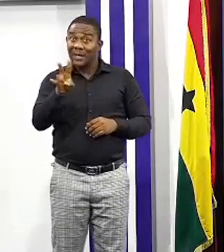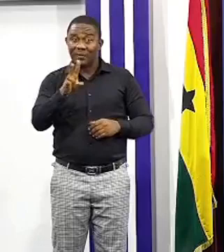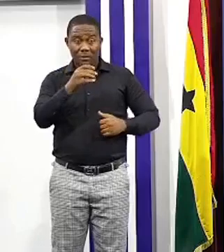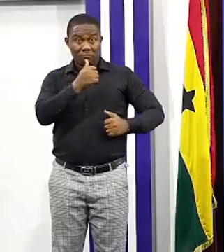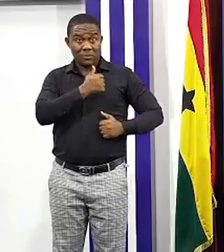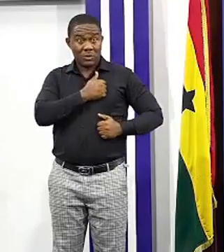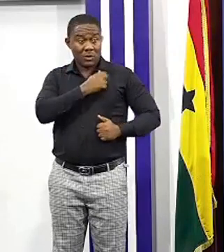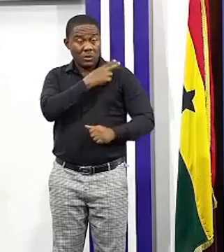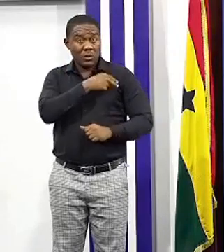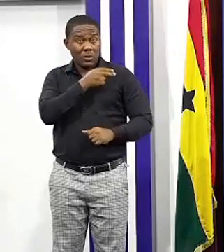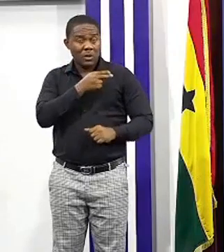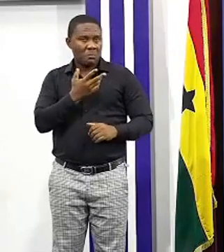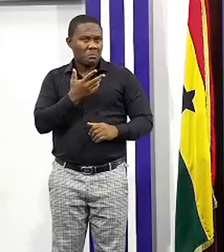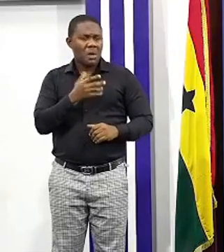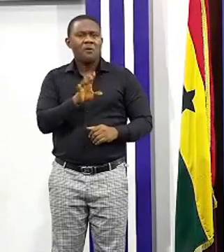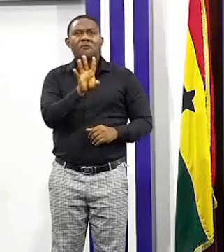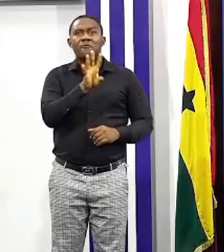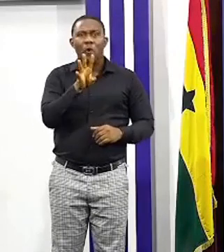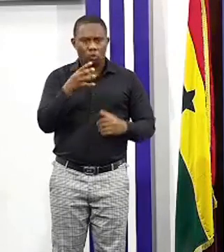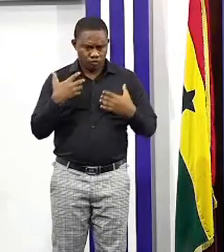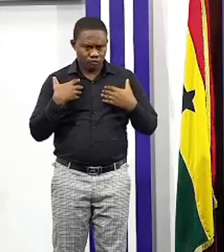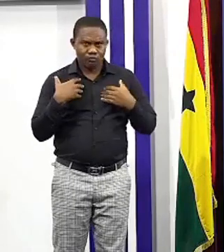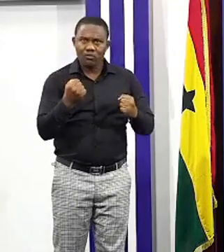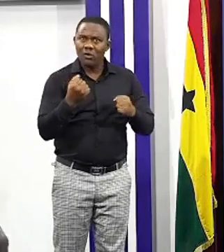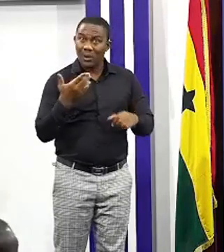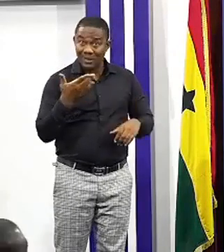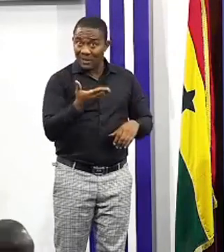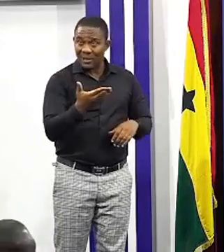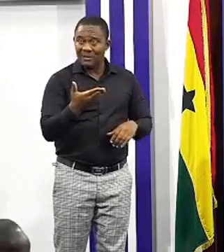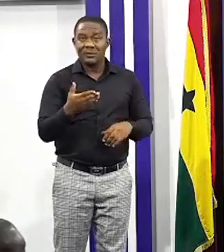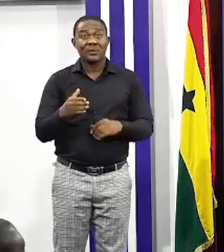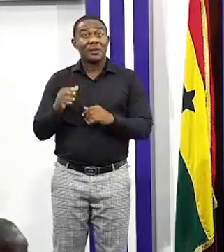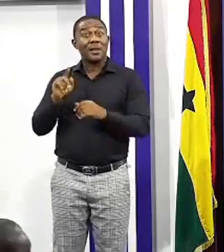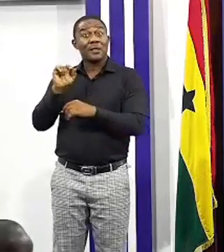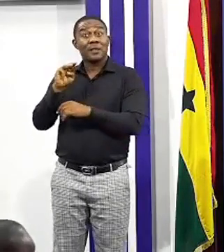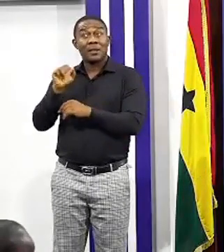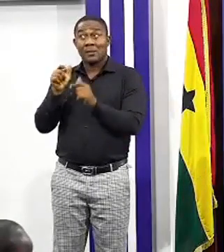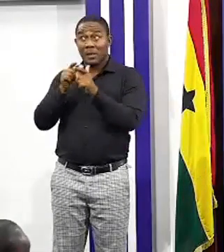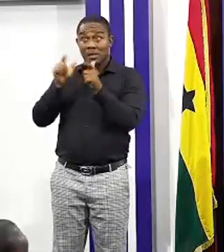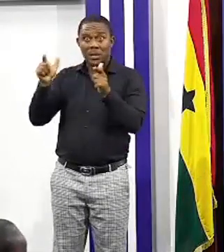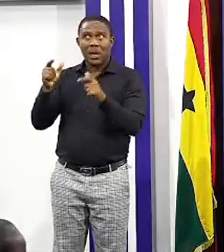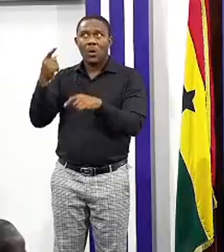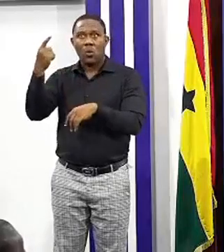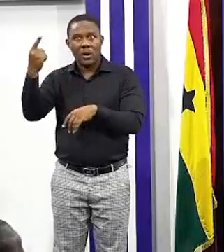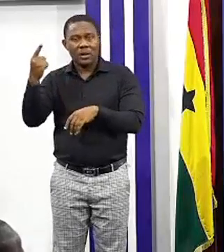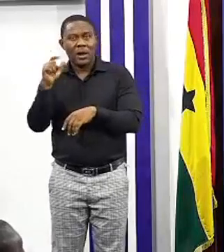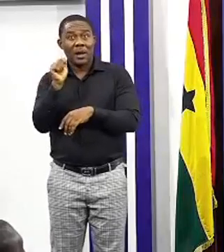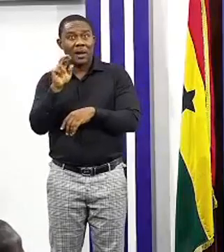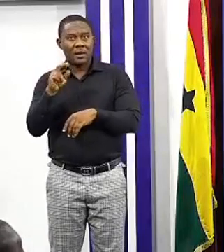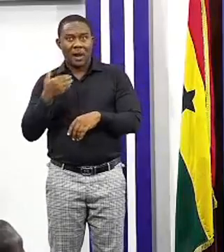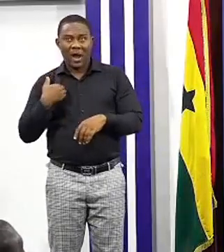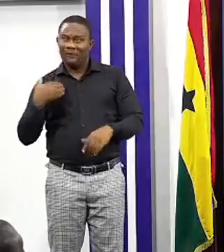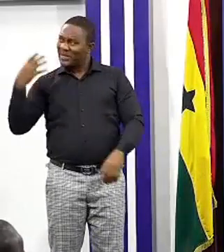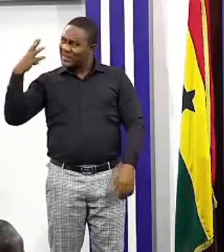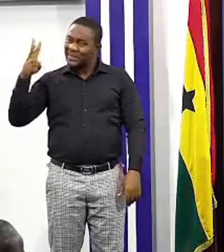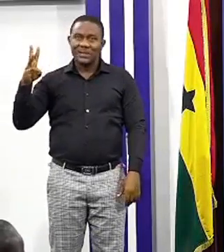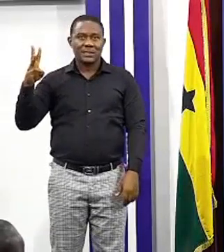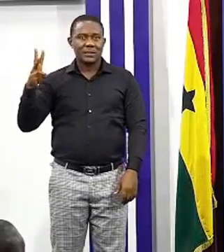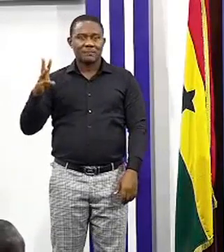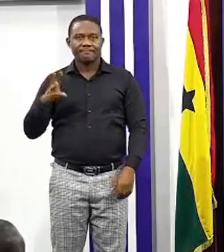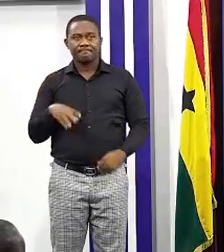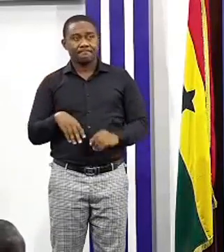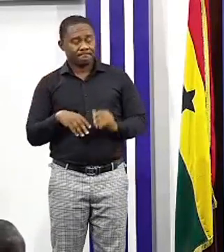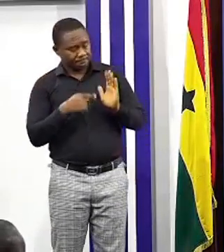have recorded 4 recoveries. Terminal Hospital 1, Ashanti Region has 6. Wa